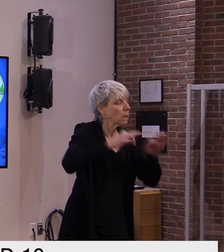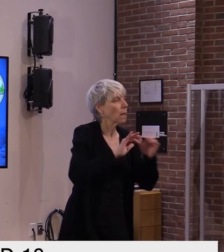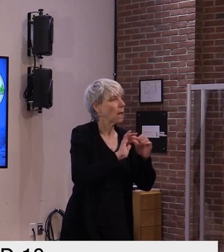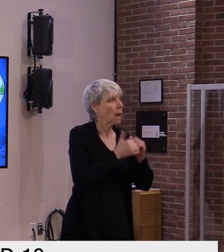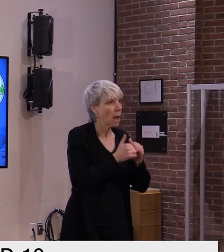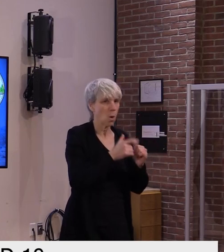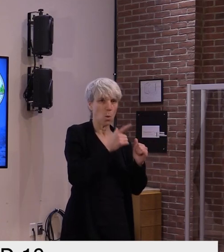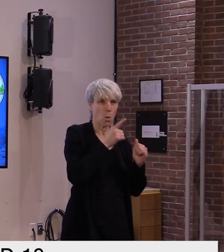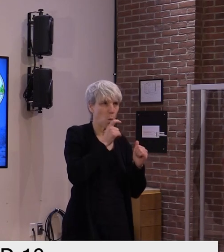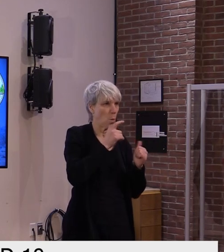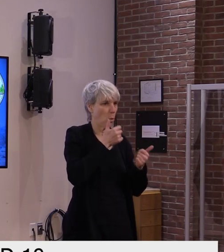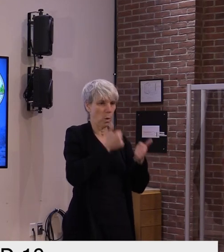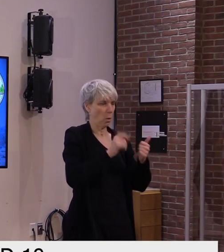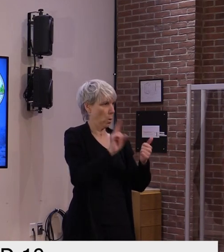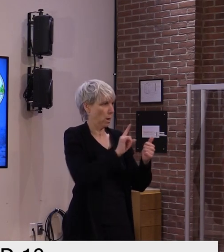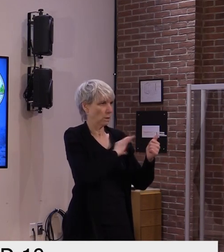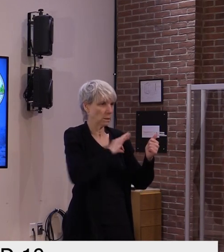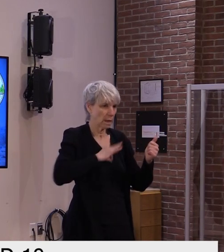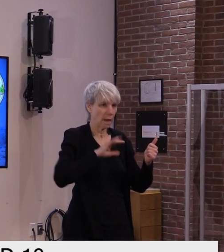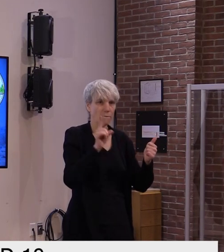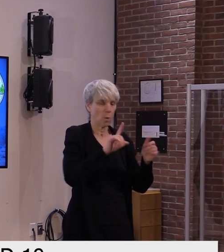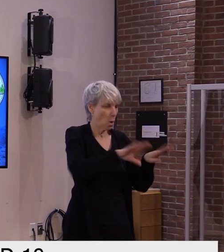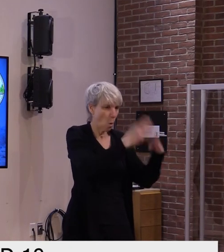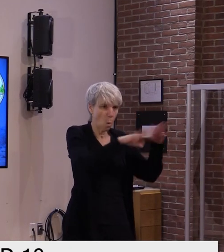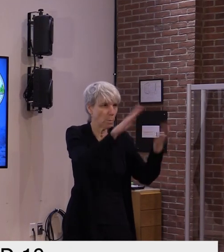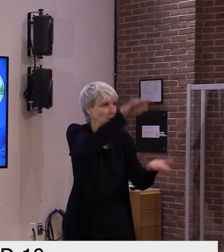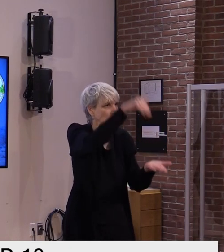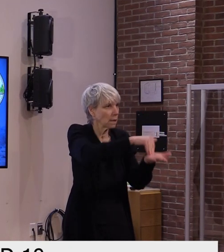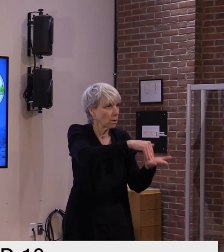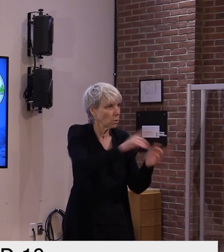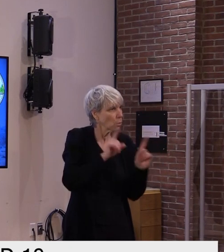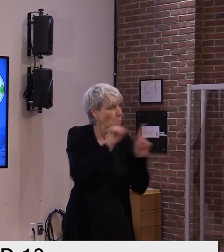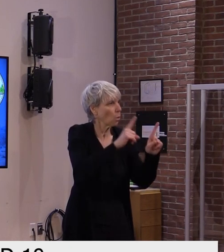we're easily able to ramp up from there.